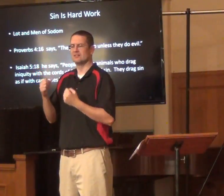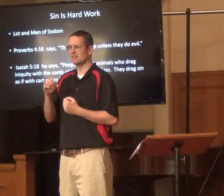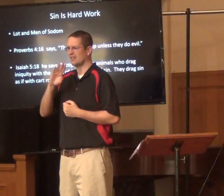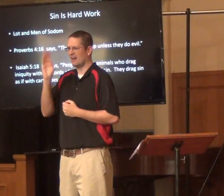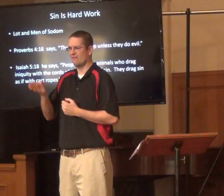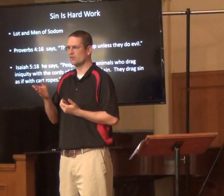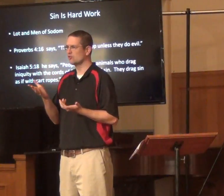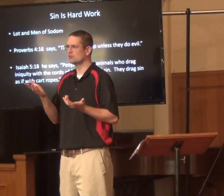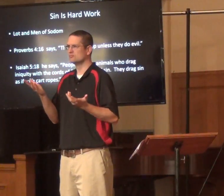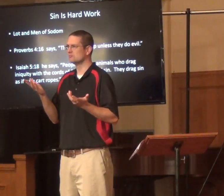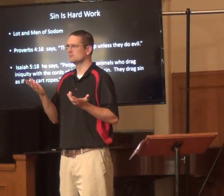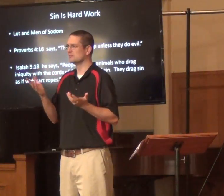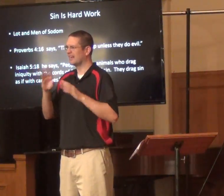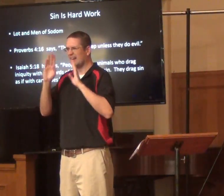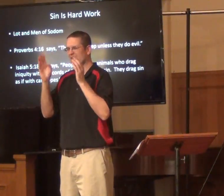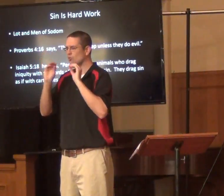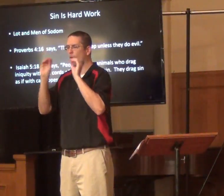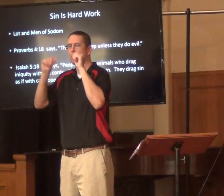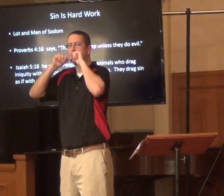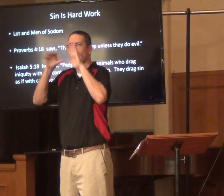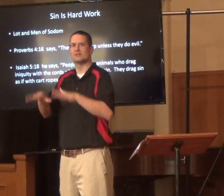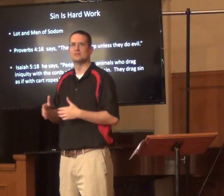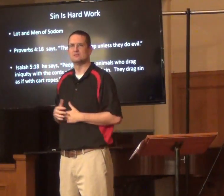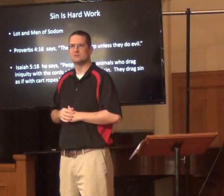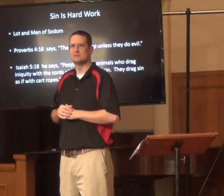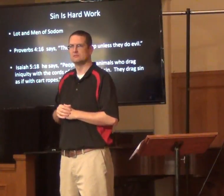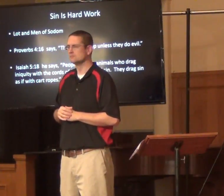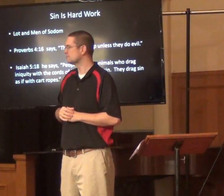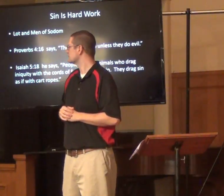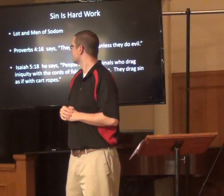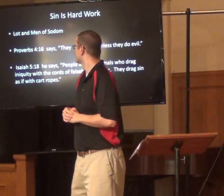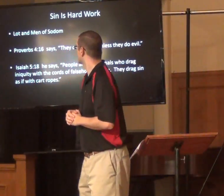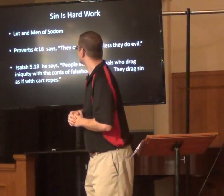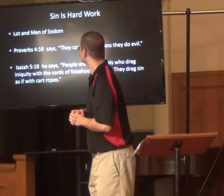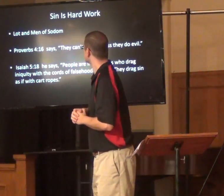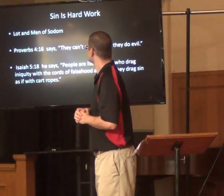they're never in perfect health, there's no blessing.